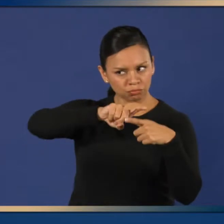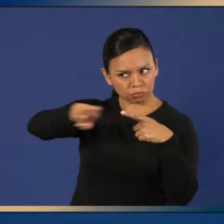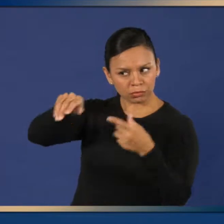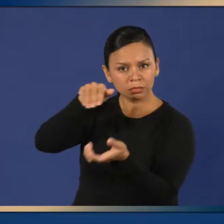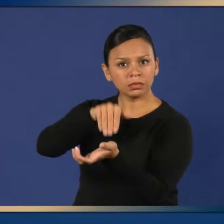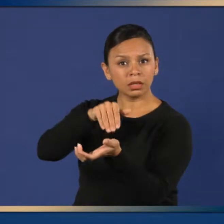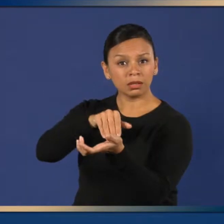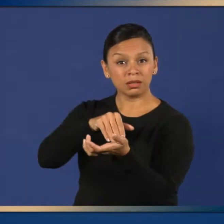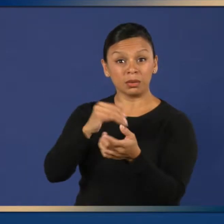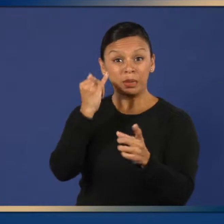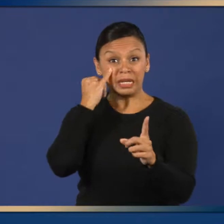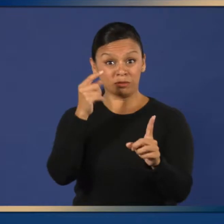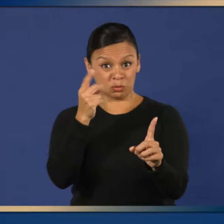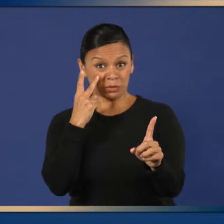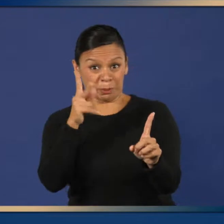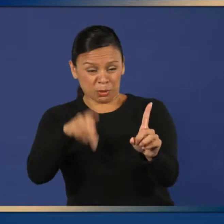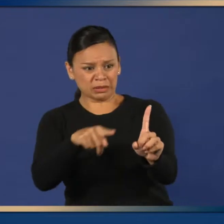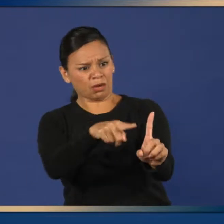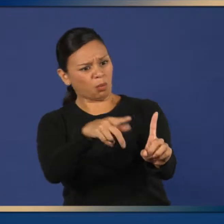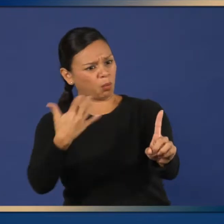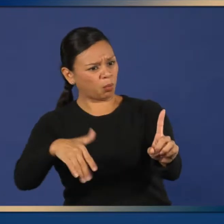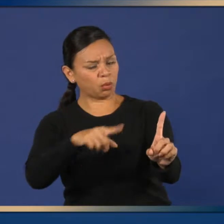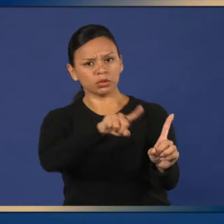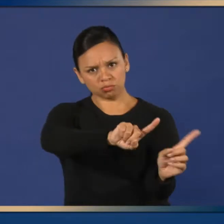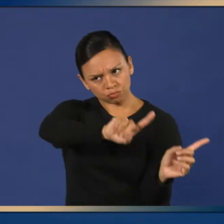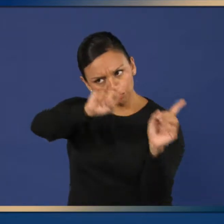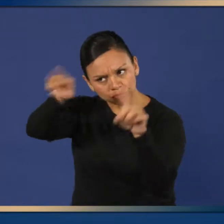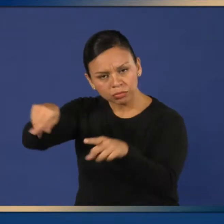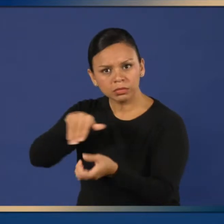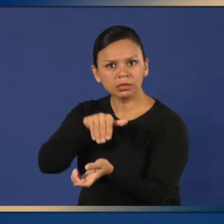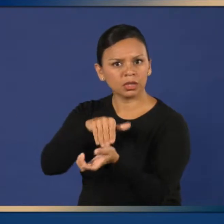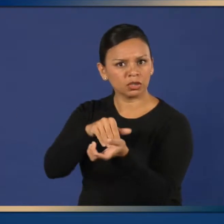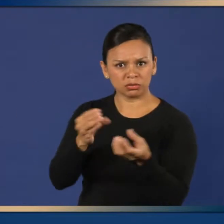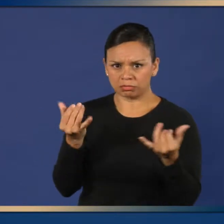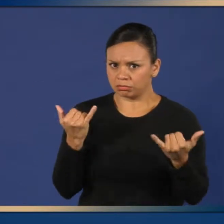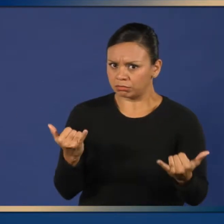Call a doctor or get the person to a doctor right away.